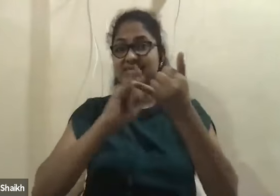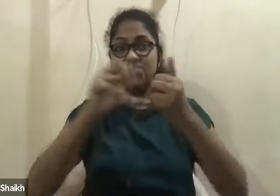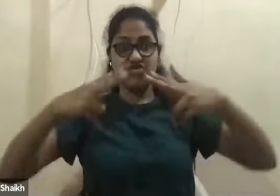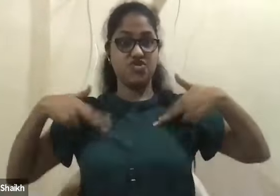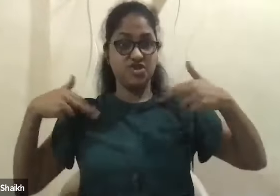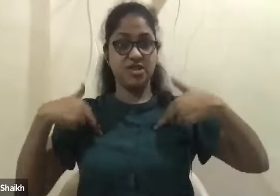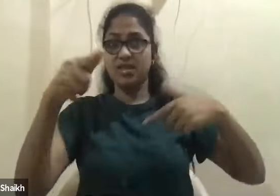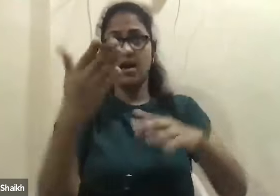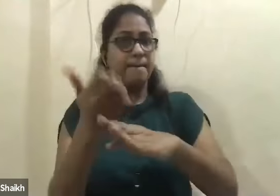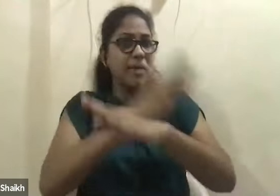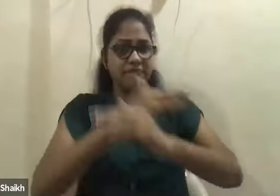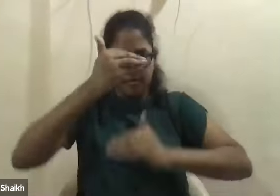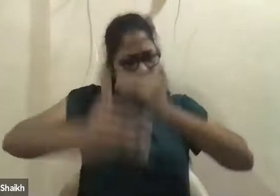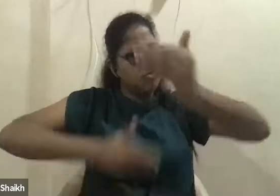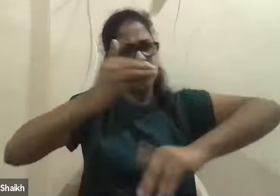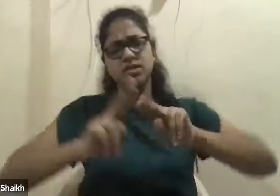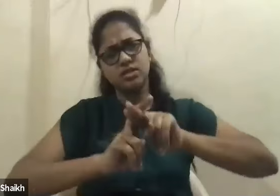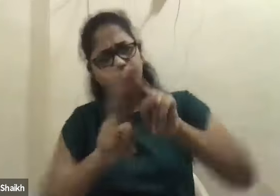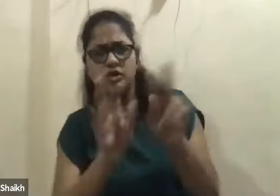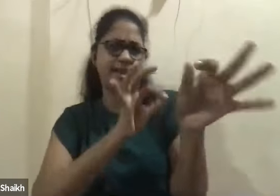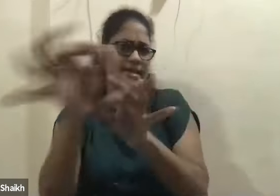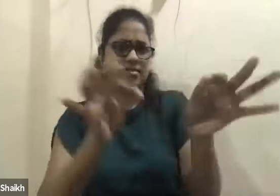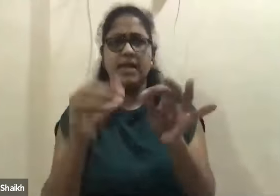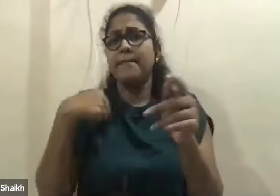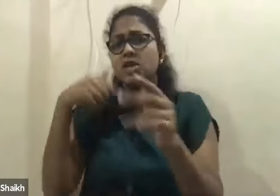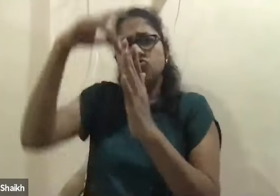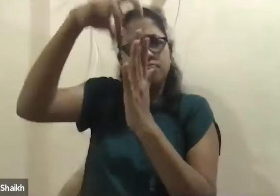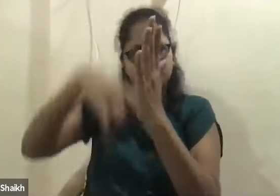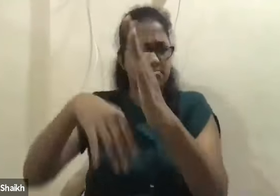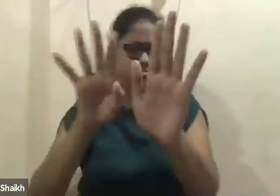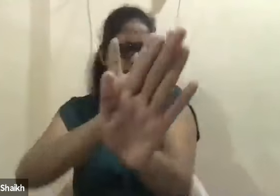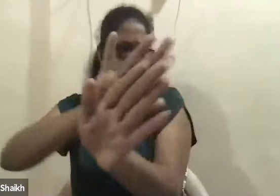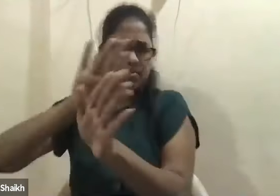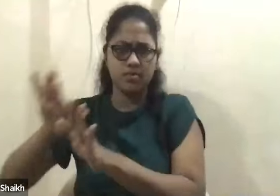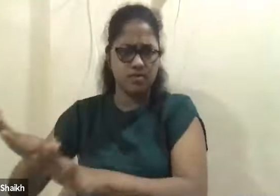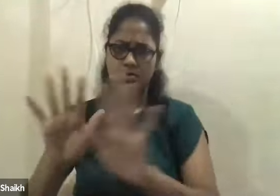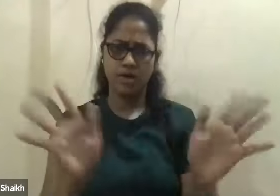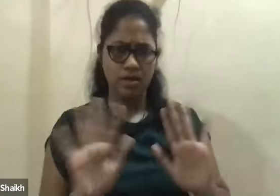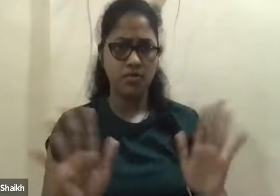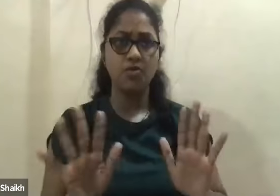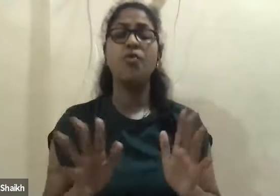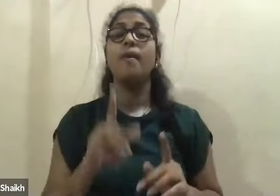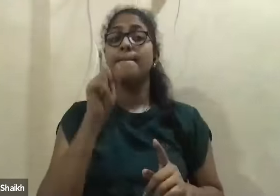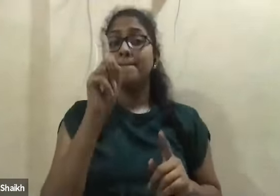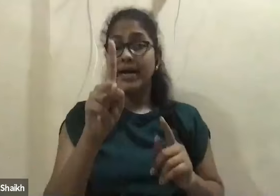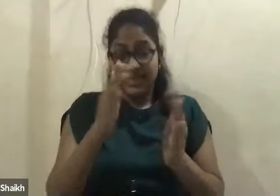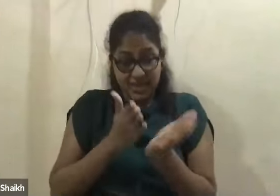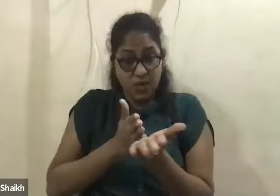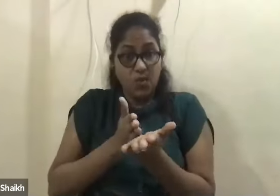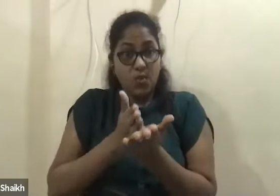the entire process and everything. So I need not get into the details of it. But the way I'll just share with